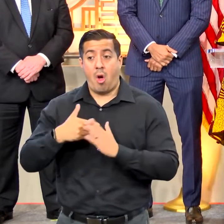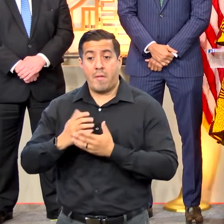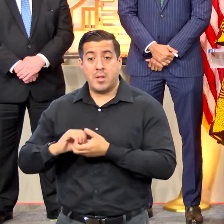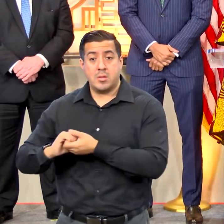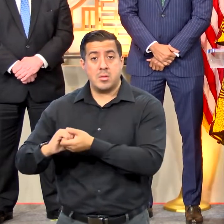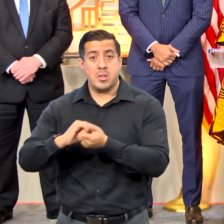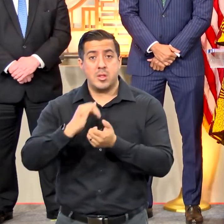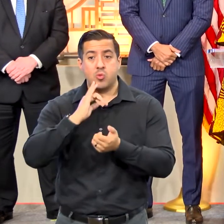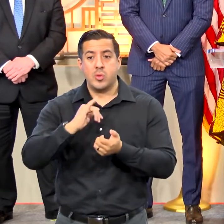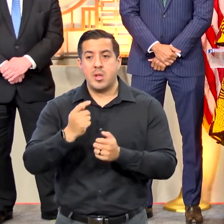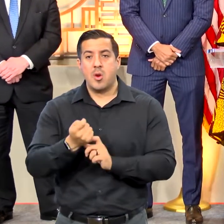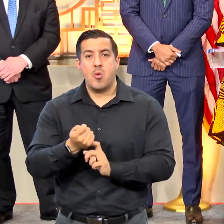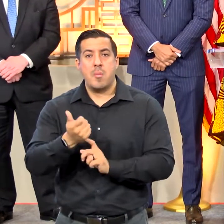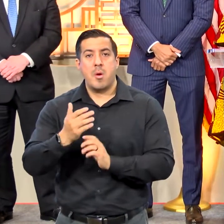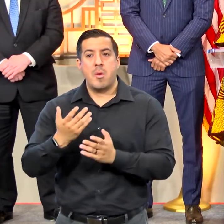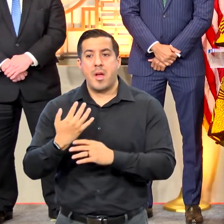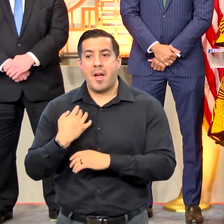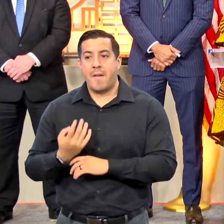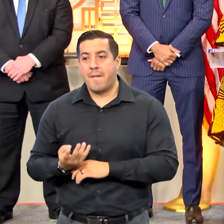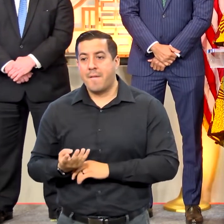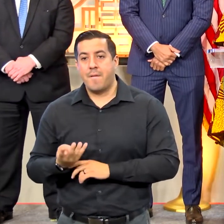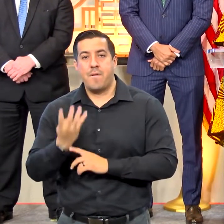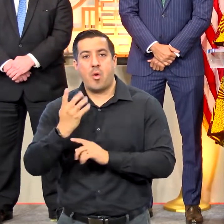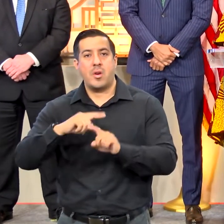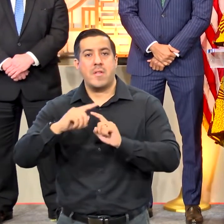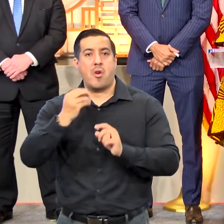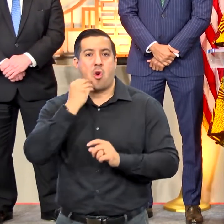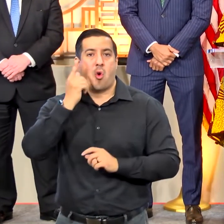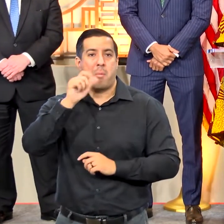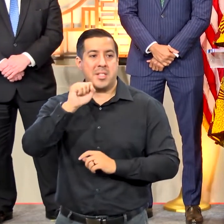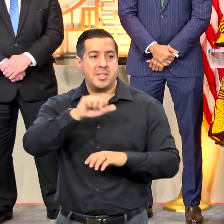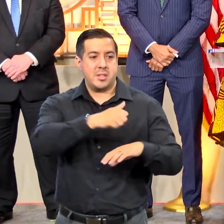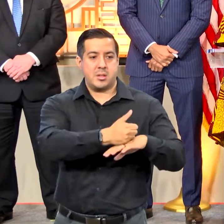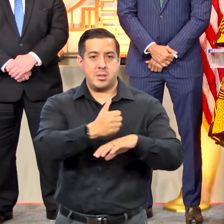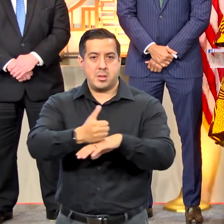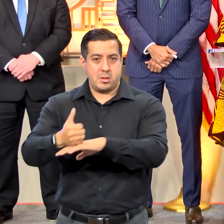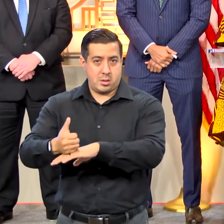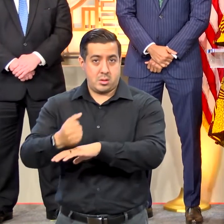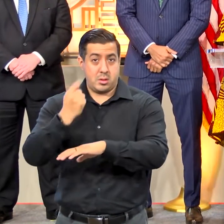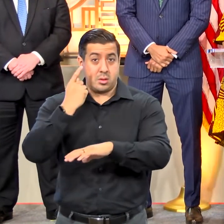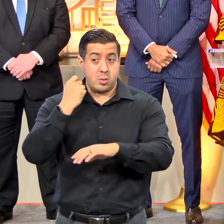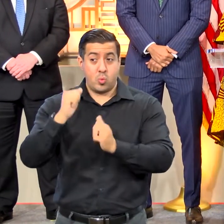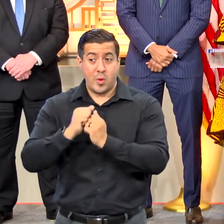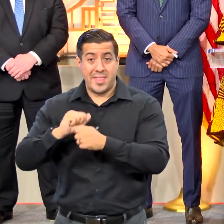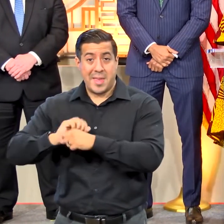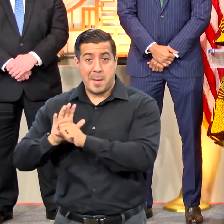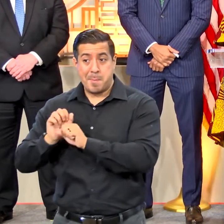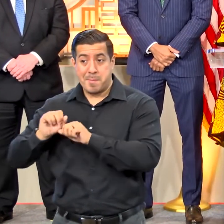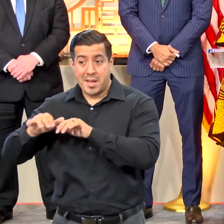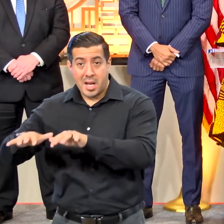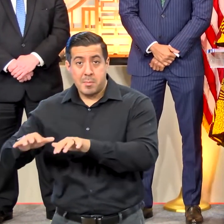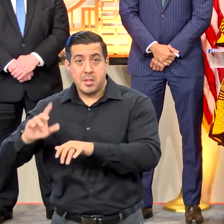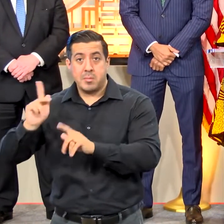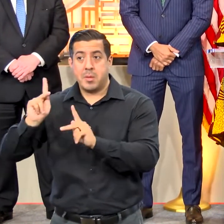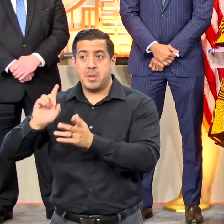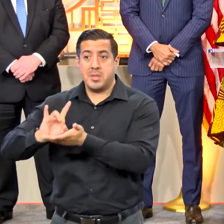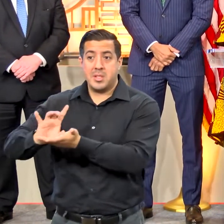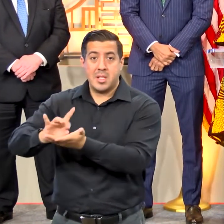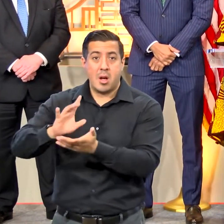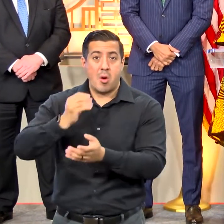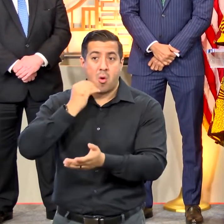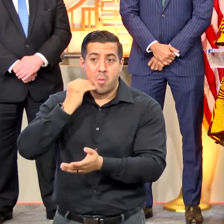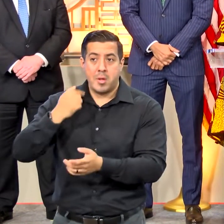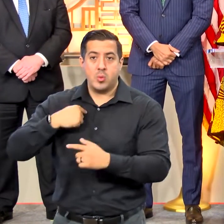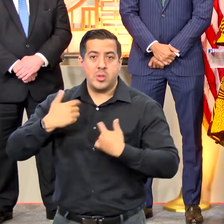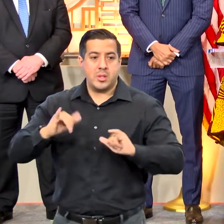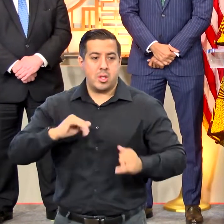removal of 4 homeless encampments. So even with the pandemic and evictions, we were able to